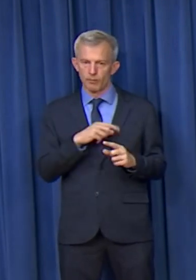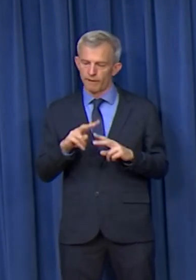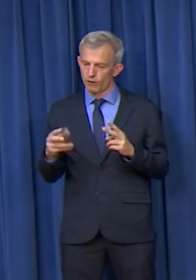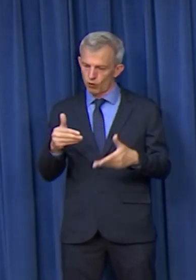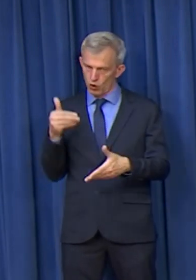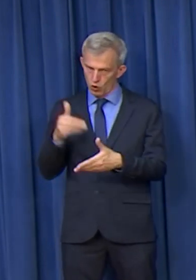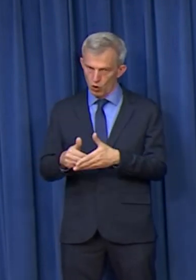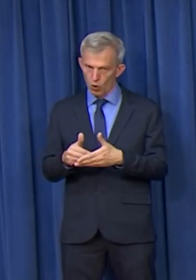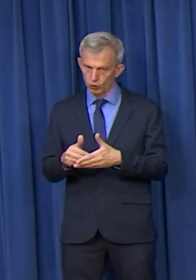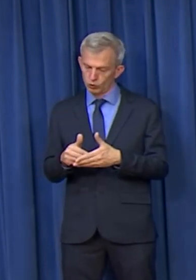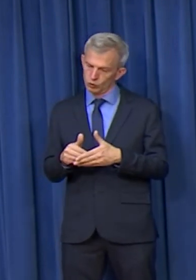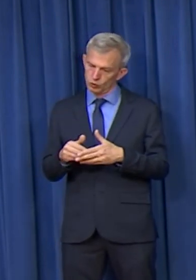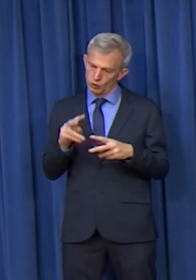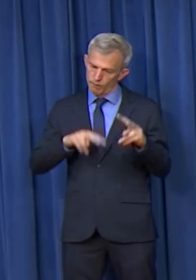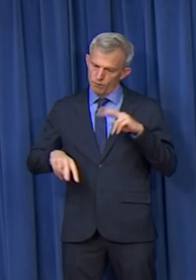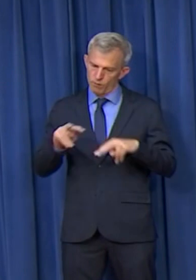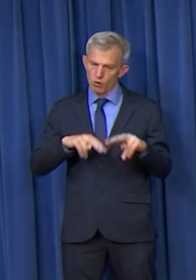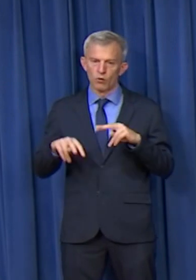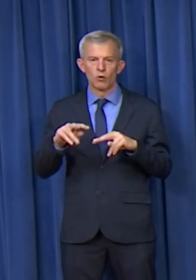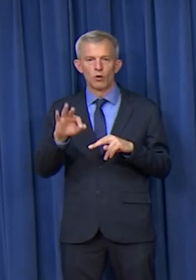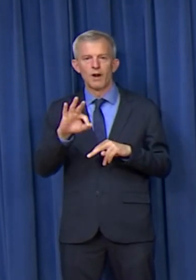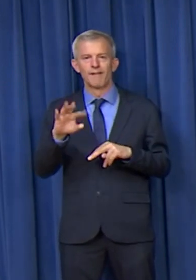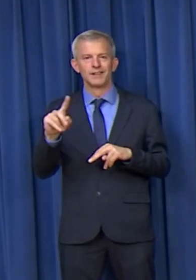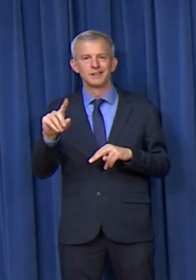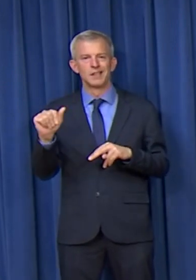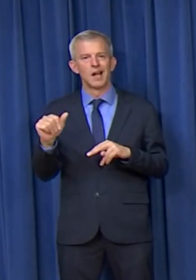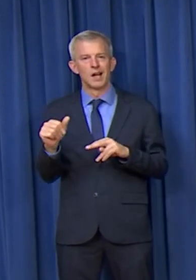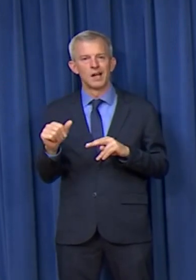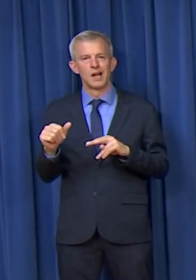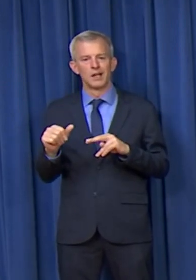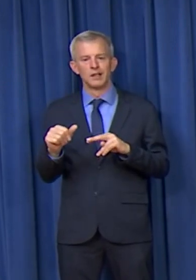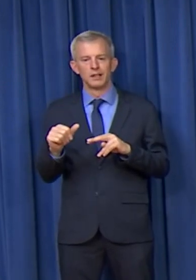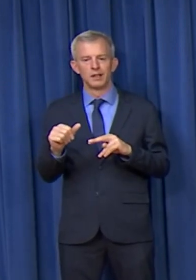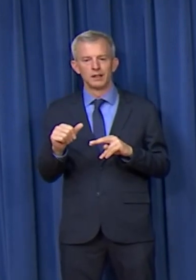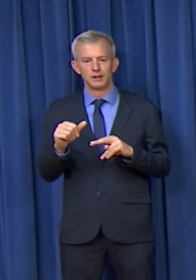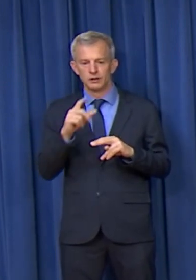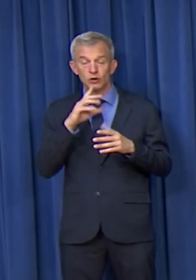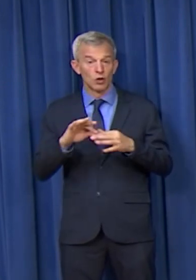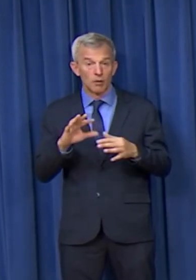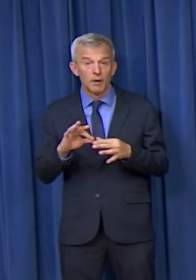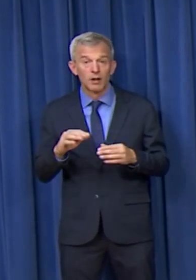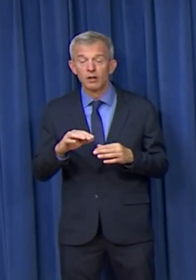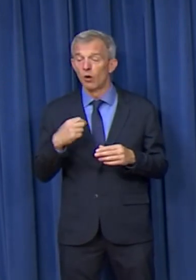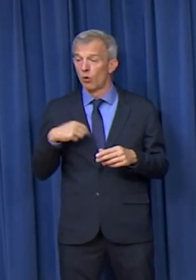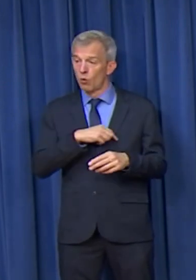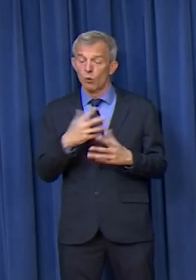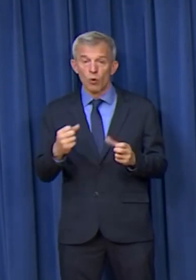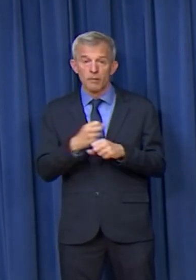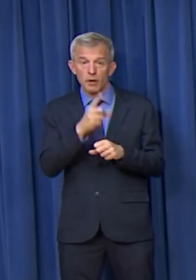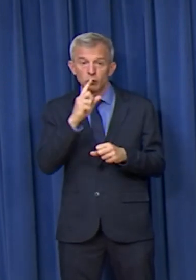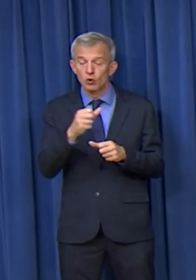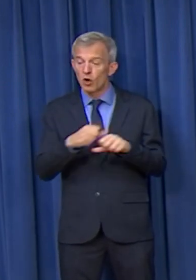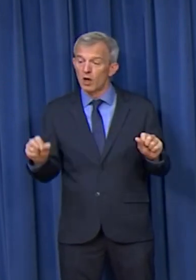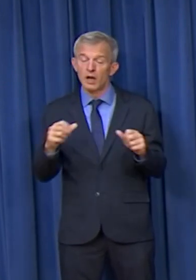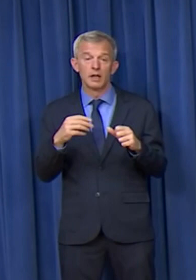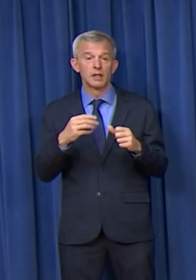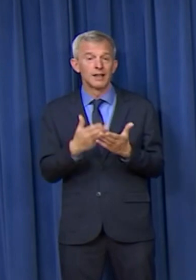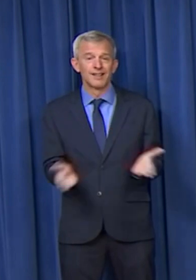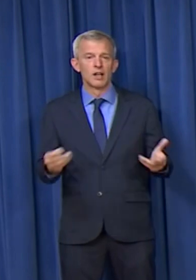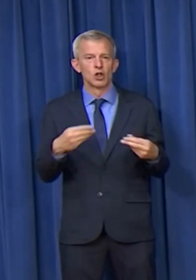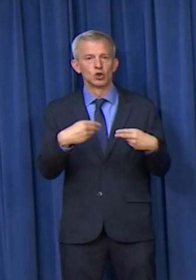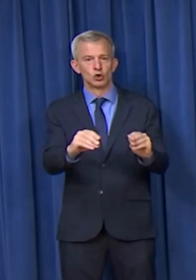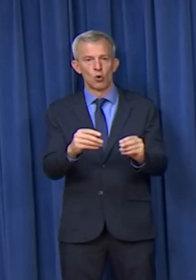the FDA's representations. We want to assure that any product that's sold is compliant with the FDA's rules